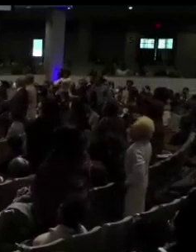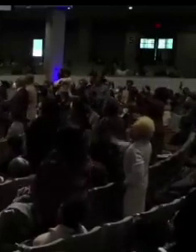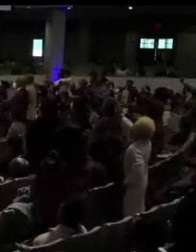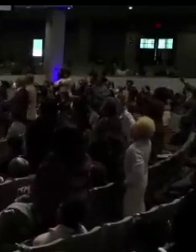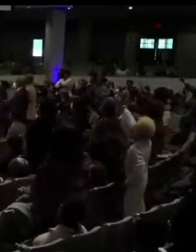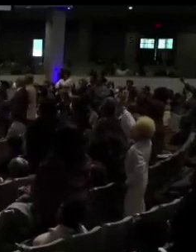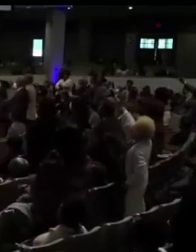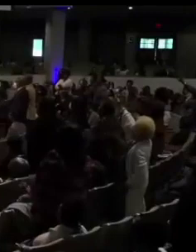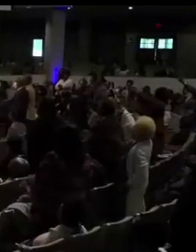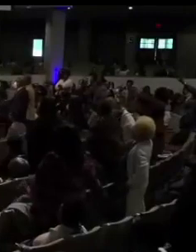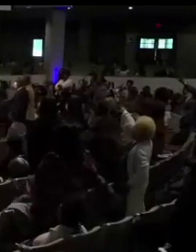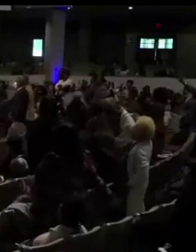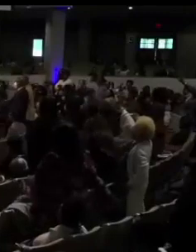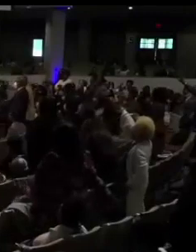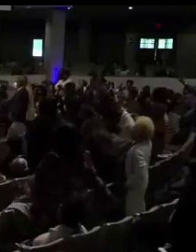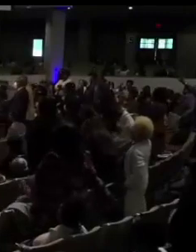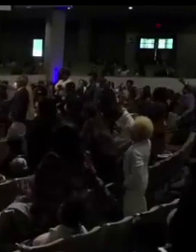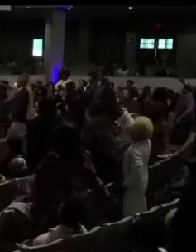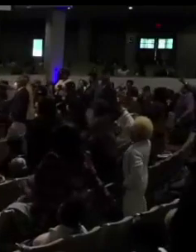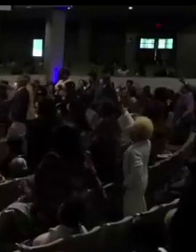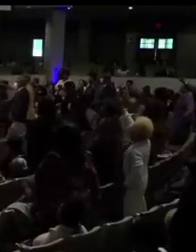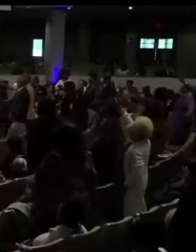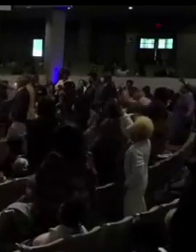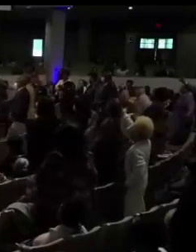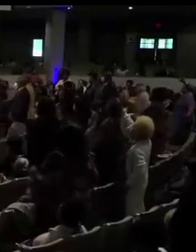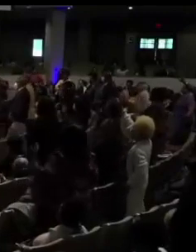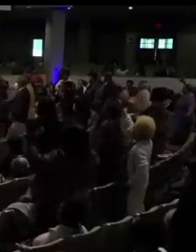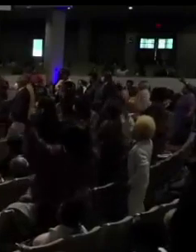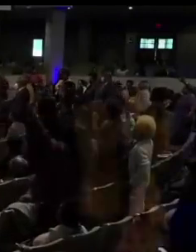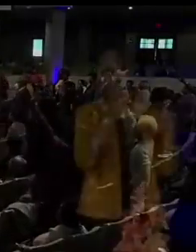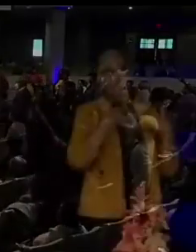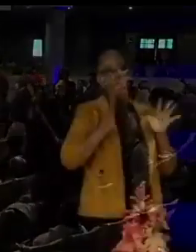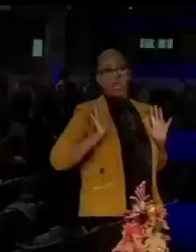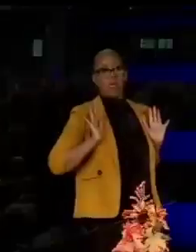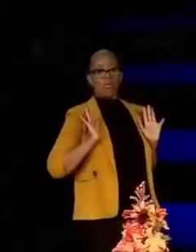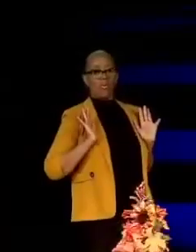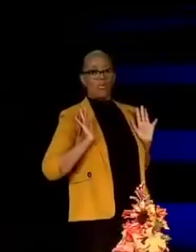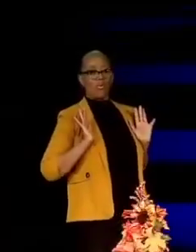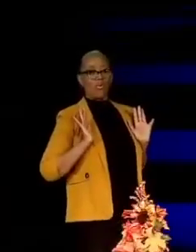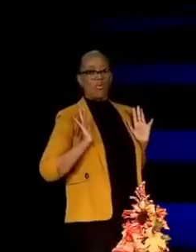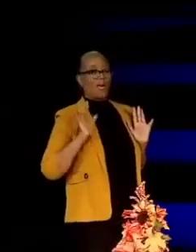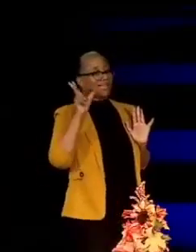and told him what to do. Told your neighbor to leave you alone.